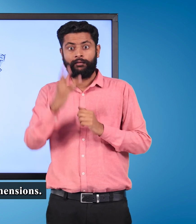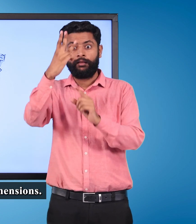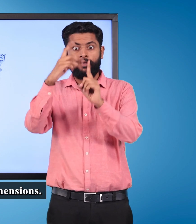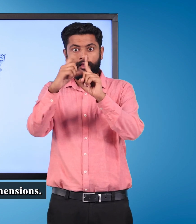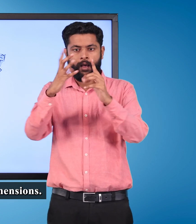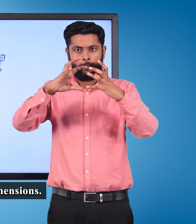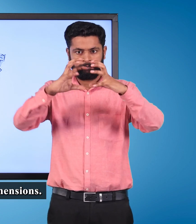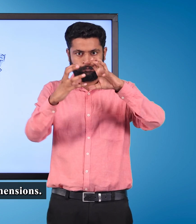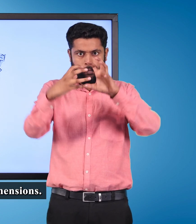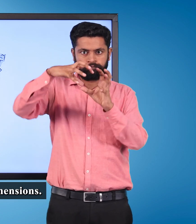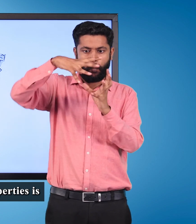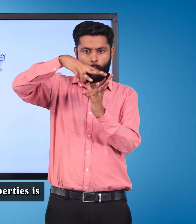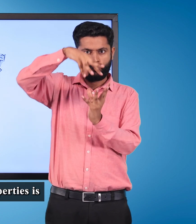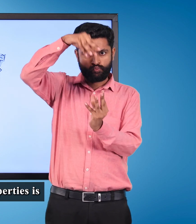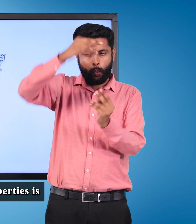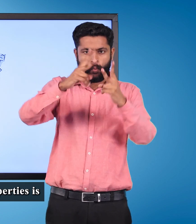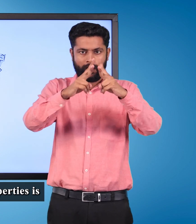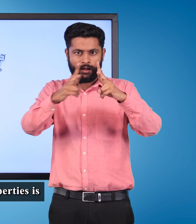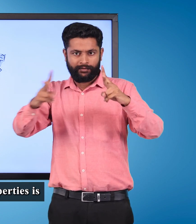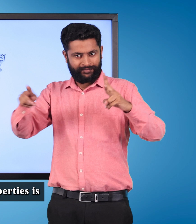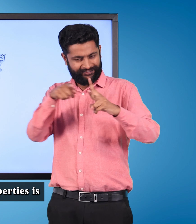and three dimensions and their properties is